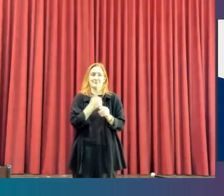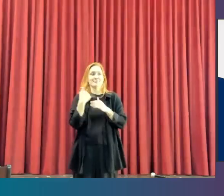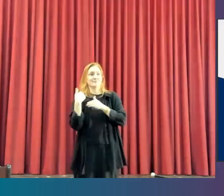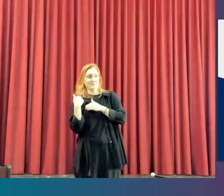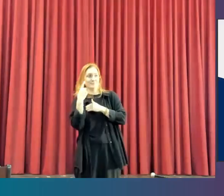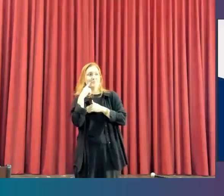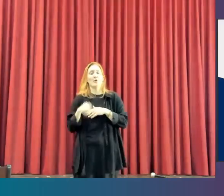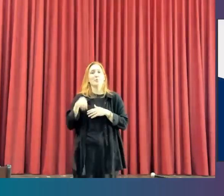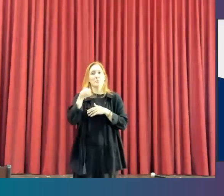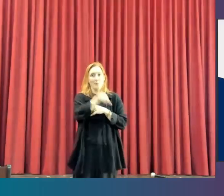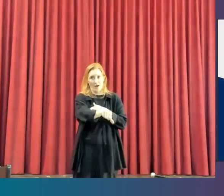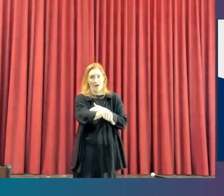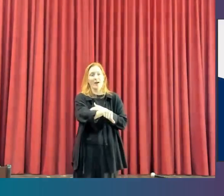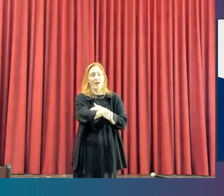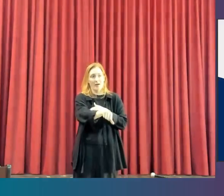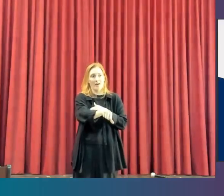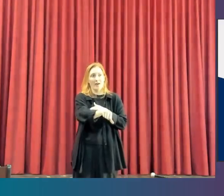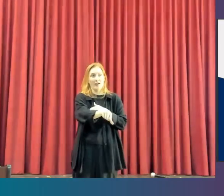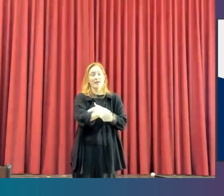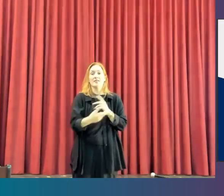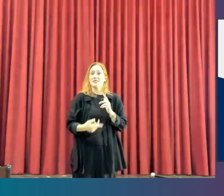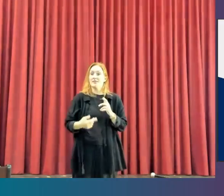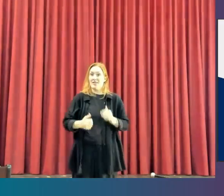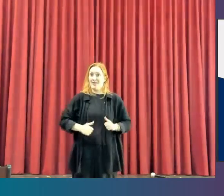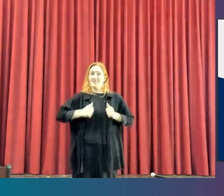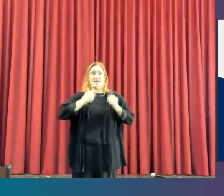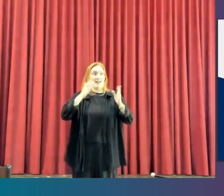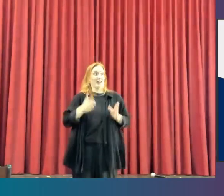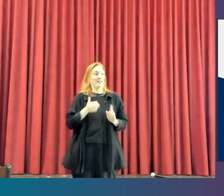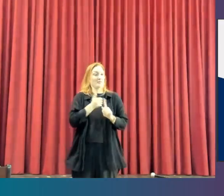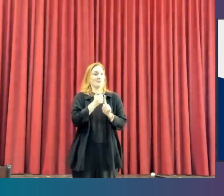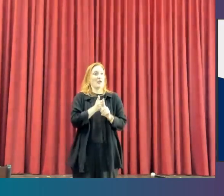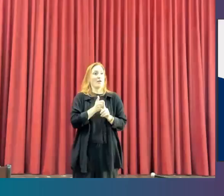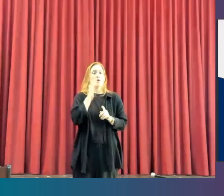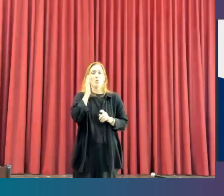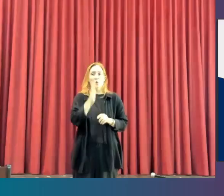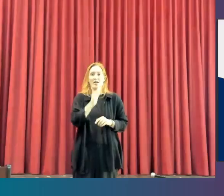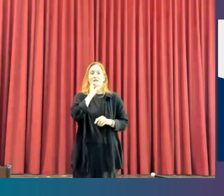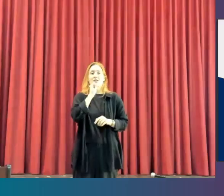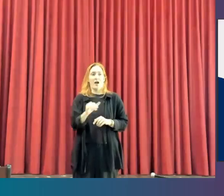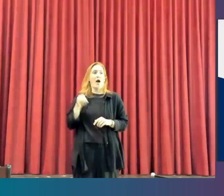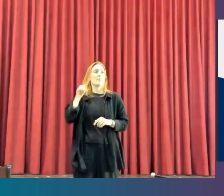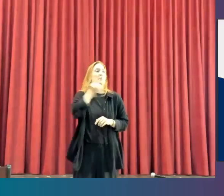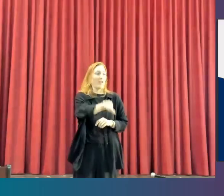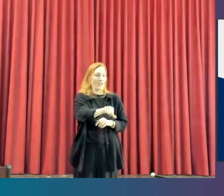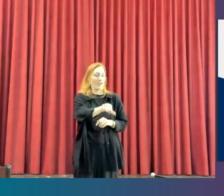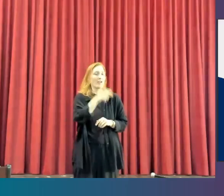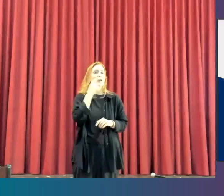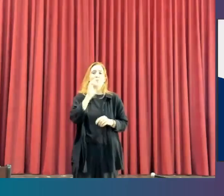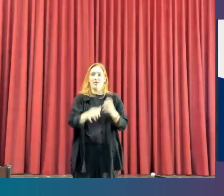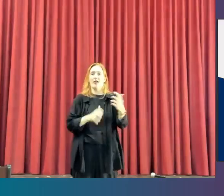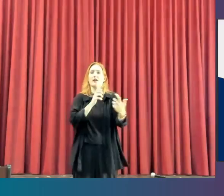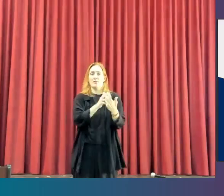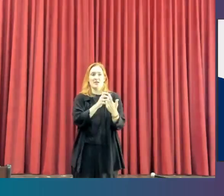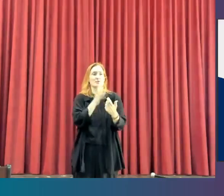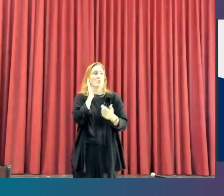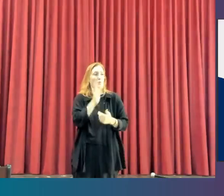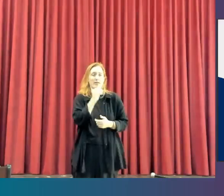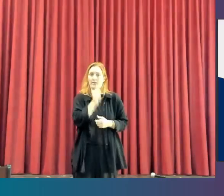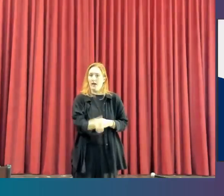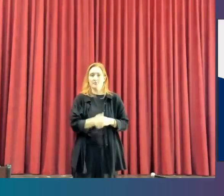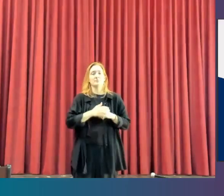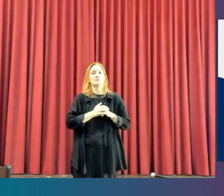So tenants should not be paying for their accommodation to be granted.